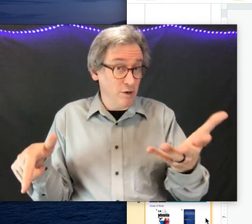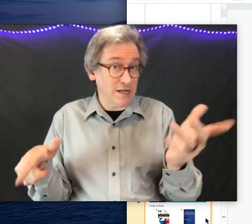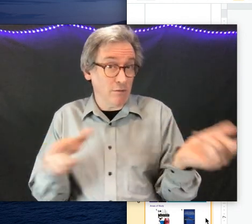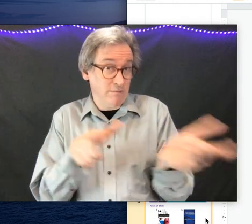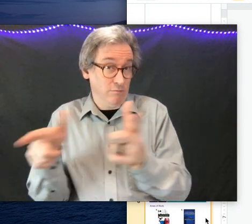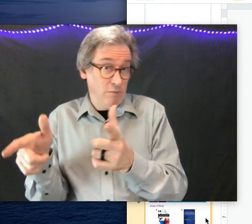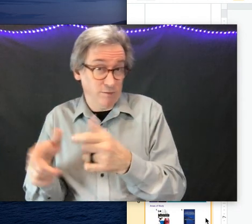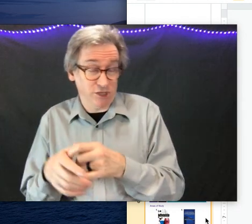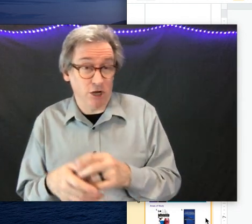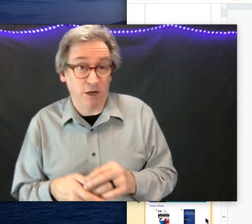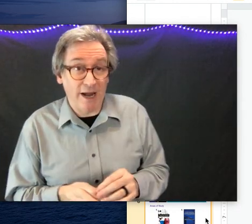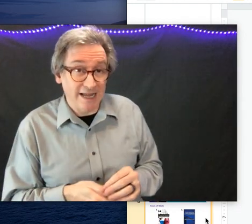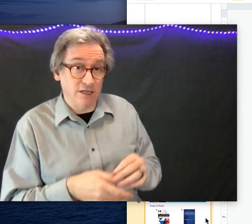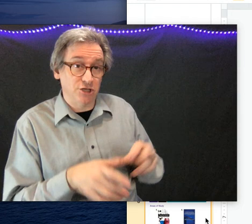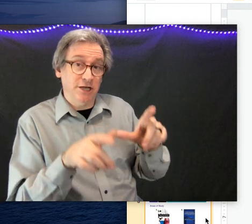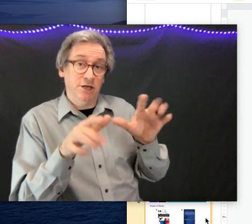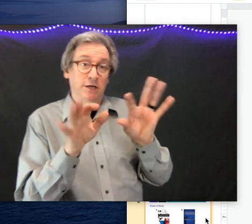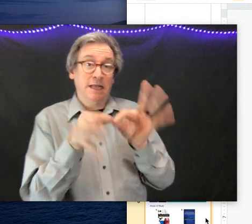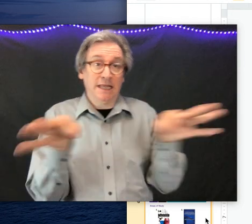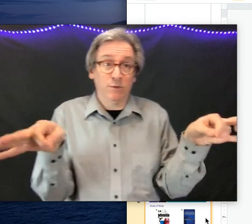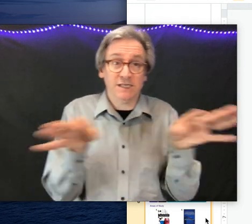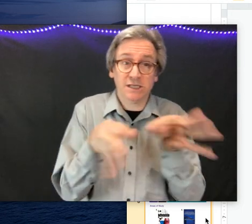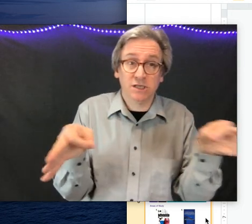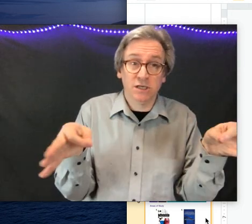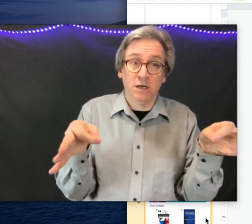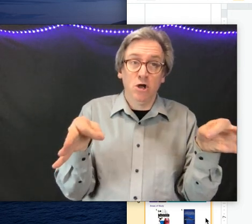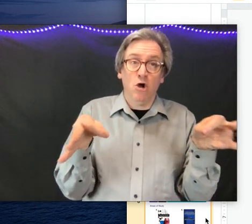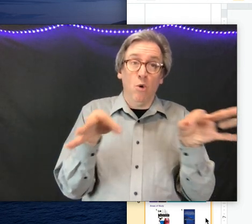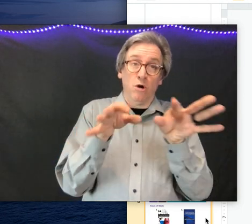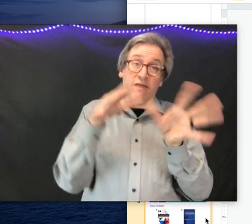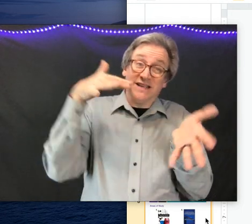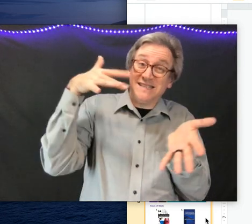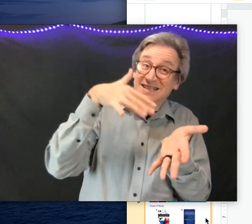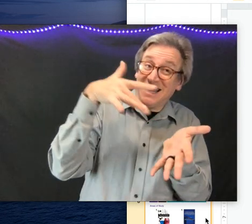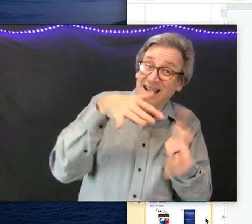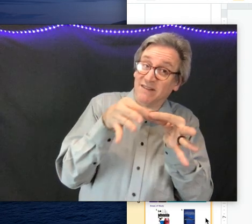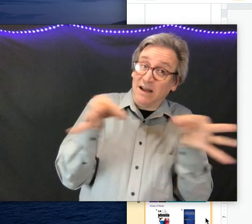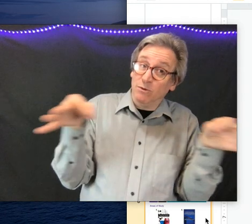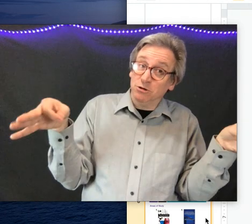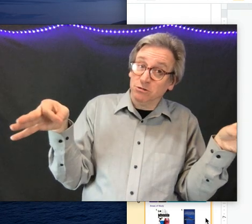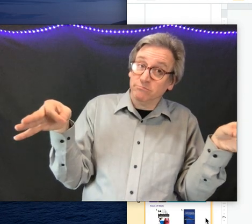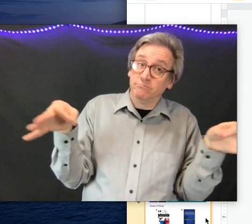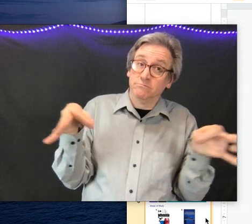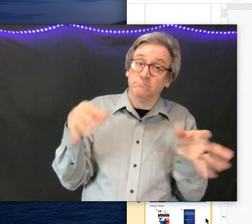So notice how I was just talking about ASL changing. Linguistics, or